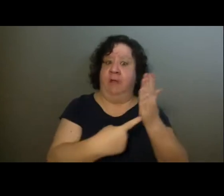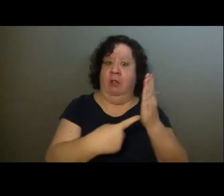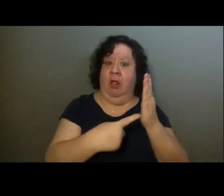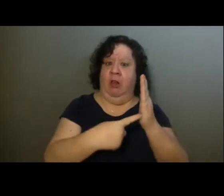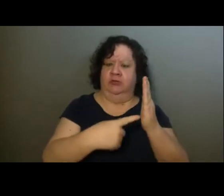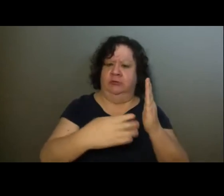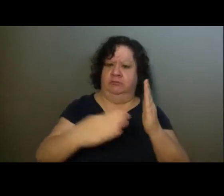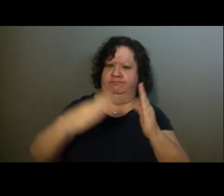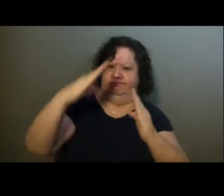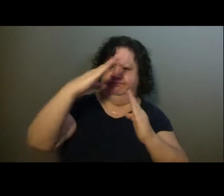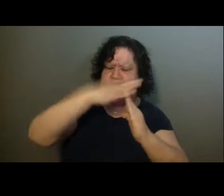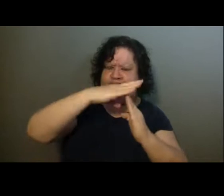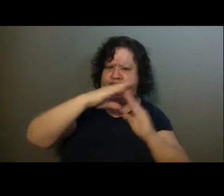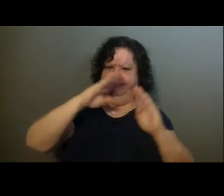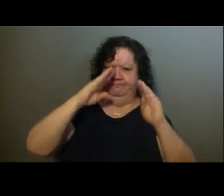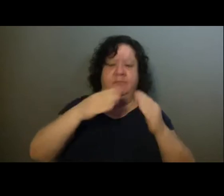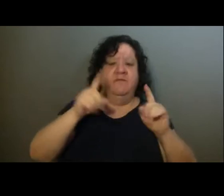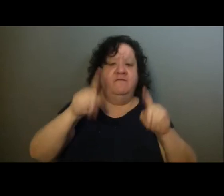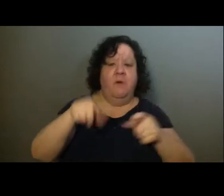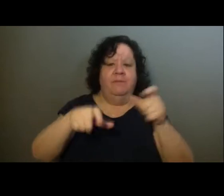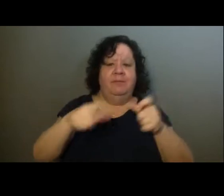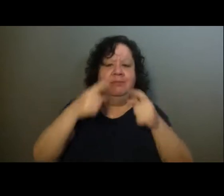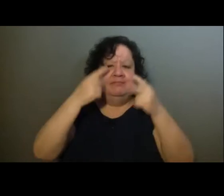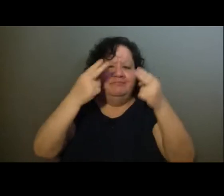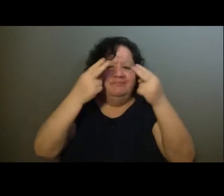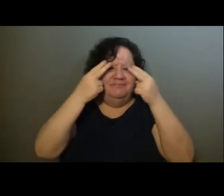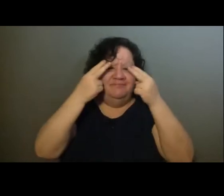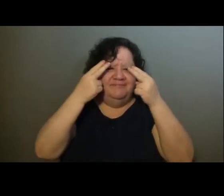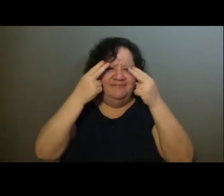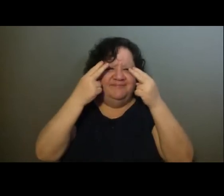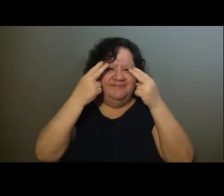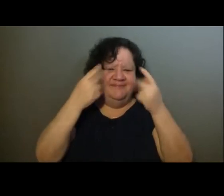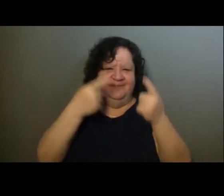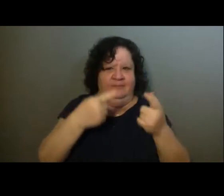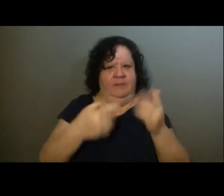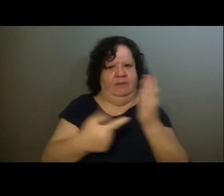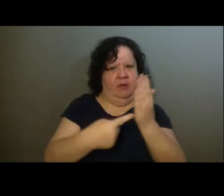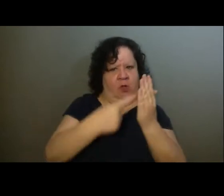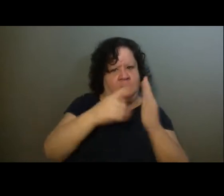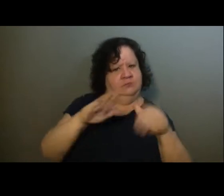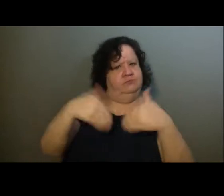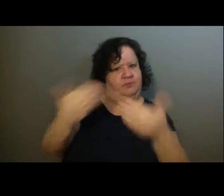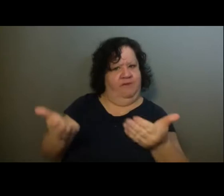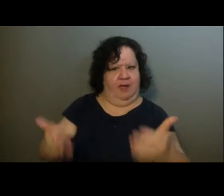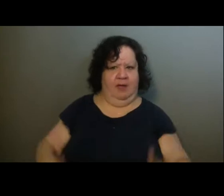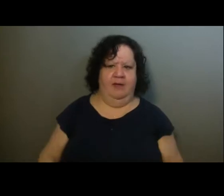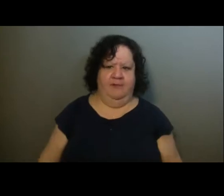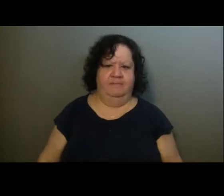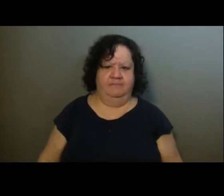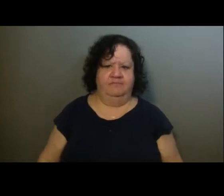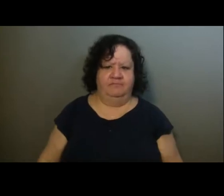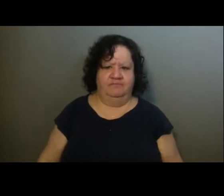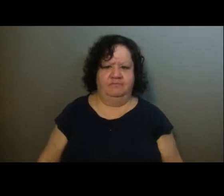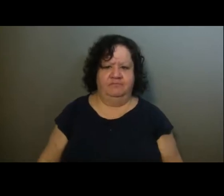on the opportunity and challenges on co-creating, piloting, and scaling up solutions for